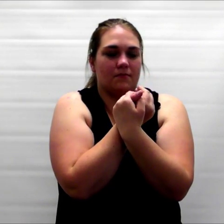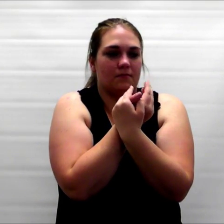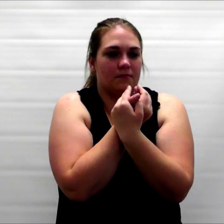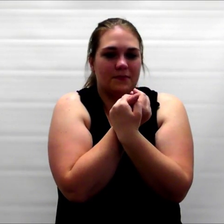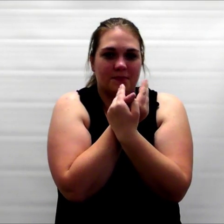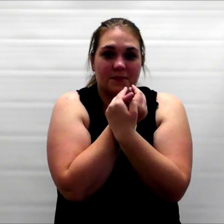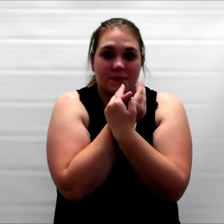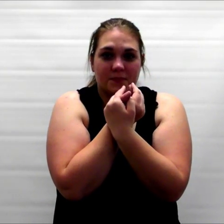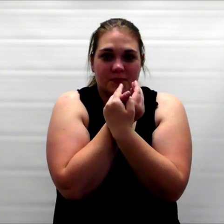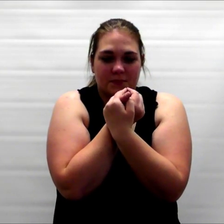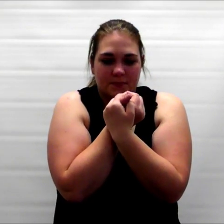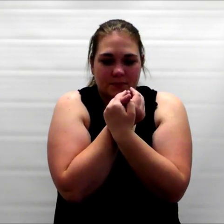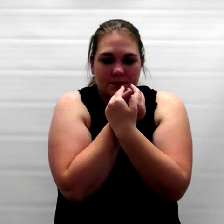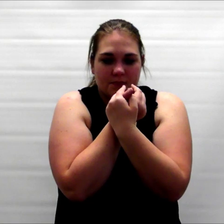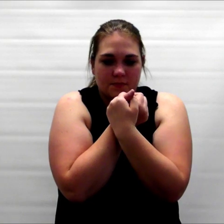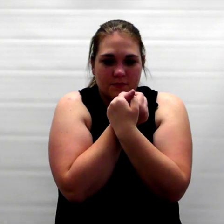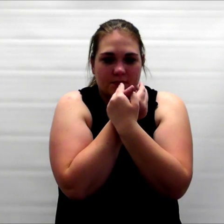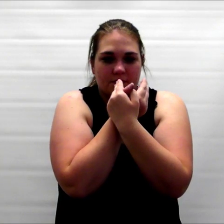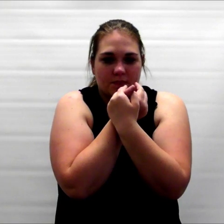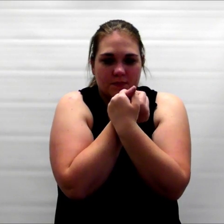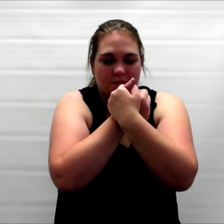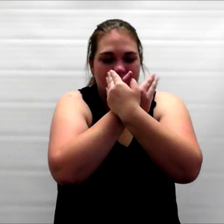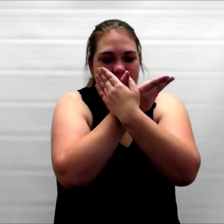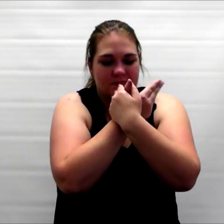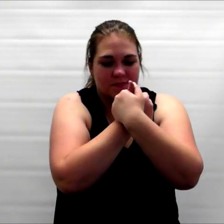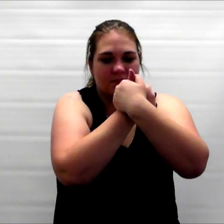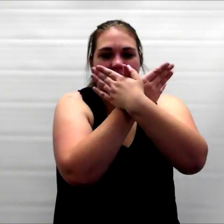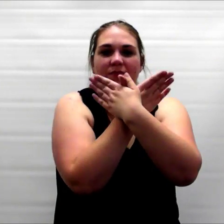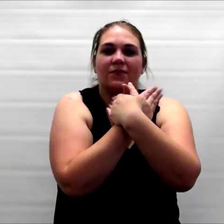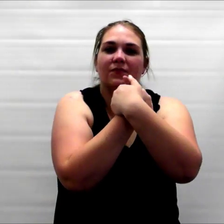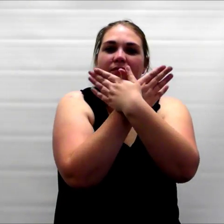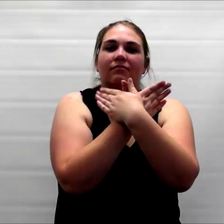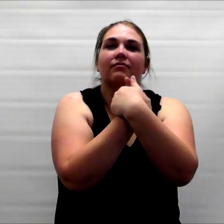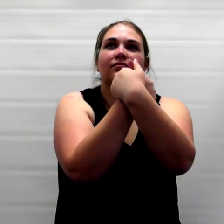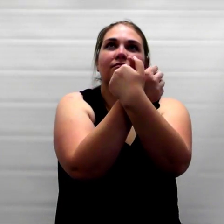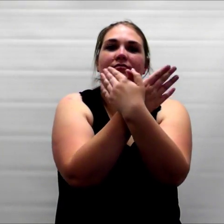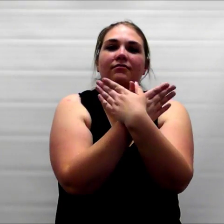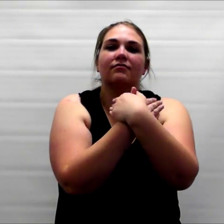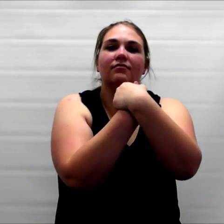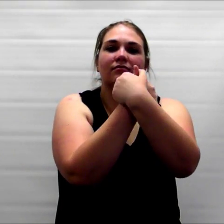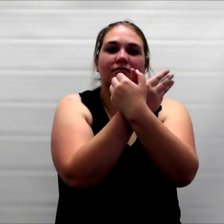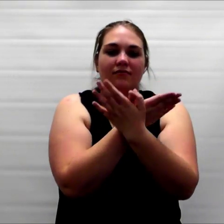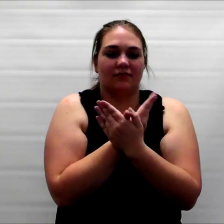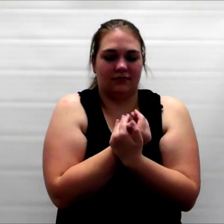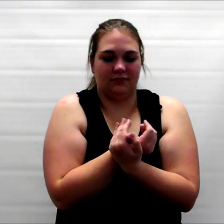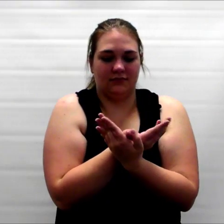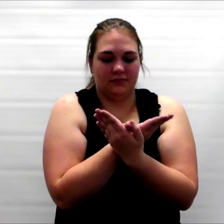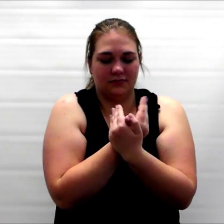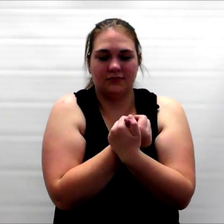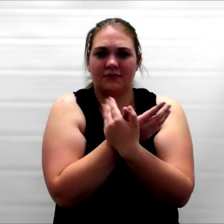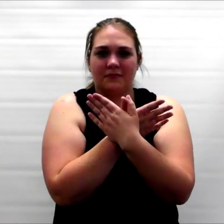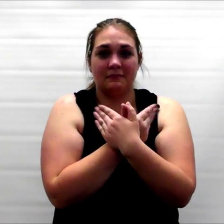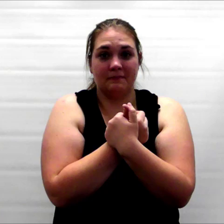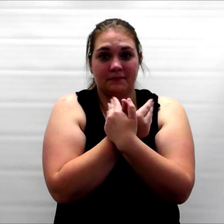butterfly. He's got to dry out his wings, so he has to practice flapping them before he can fly away.